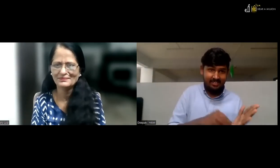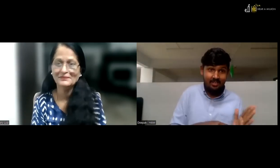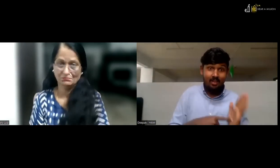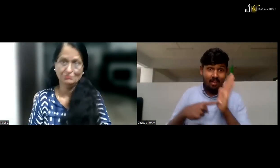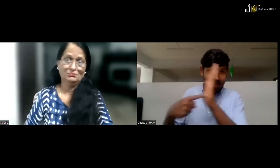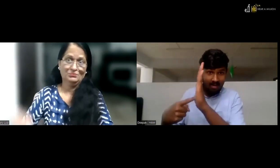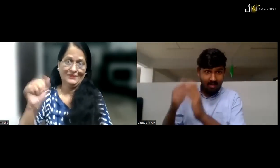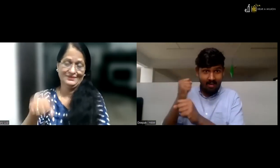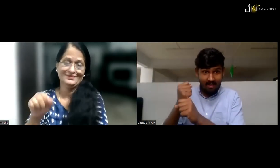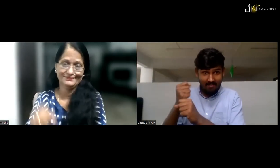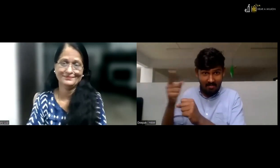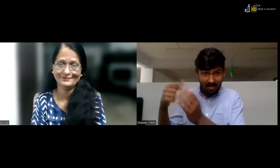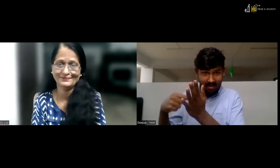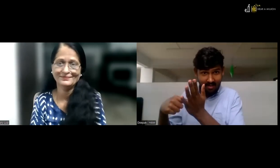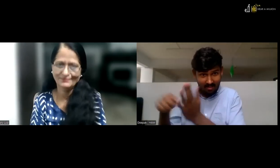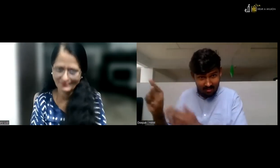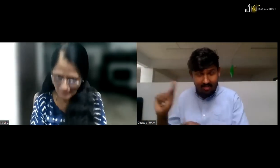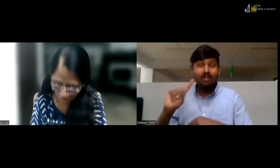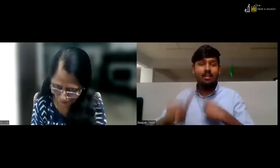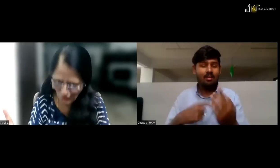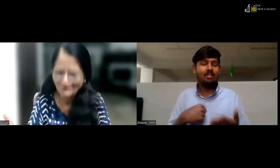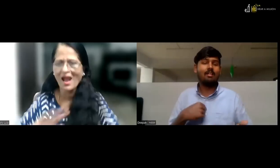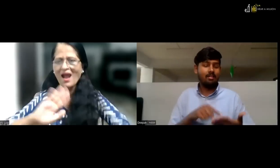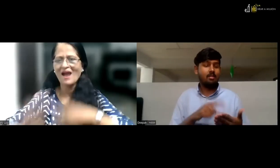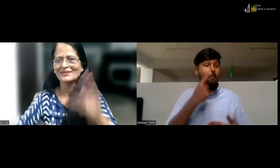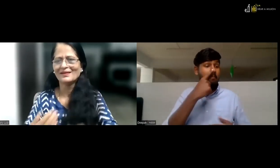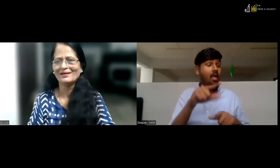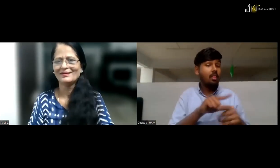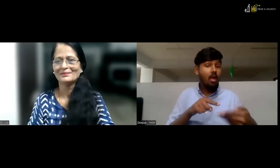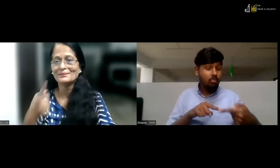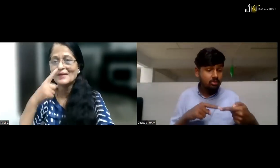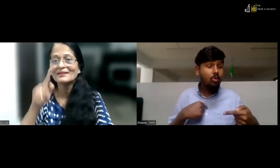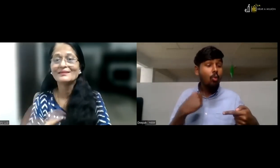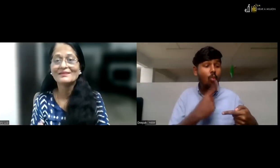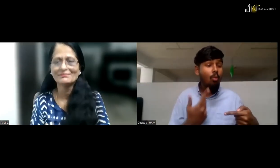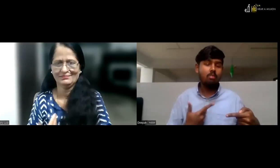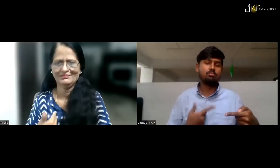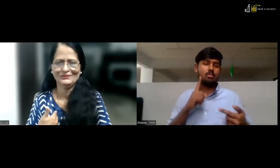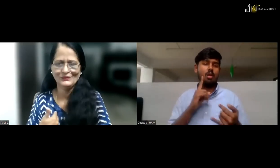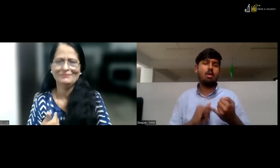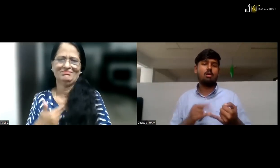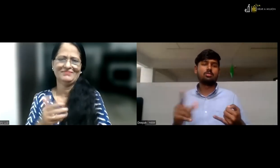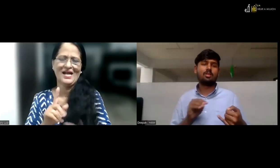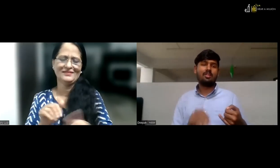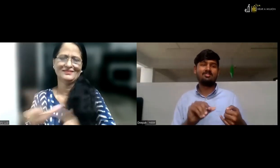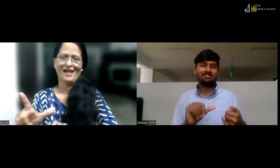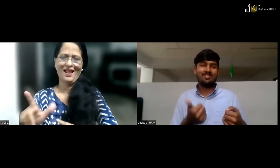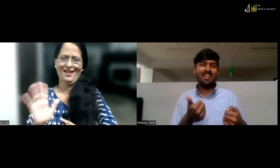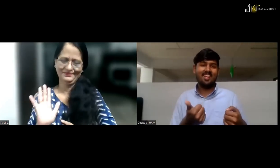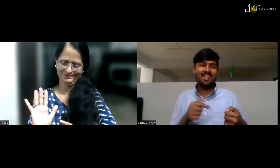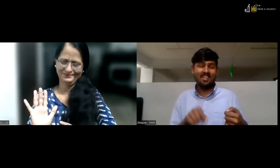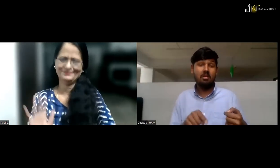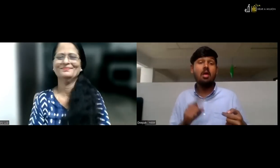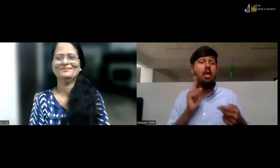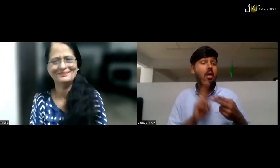this information. Okay, so we wanted everyone to just fill up this form, and so that we can share this information